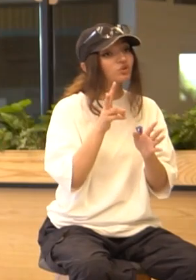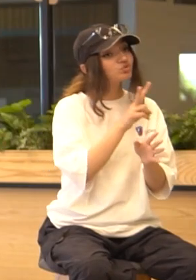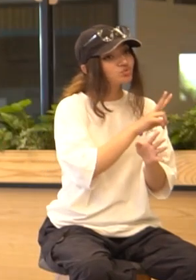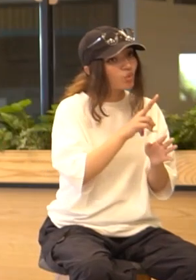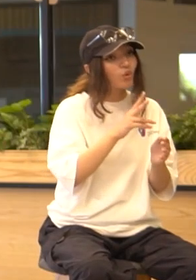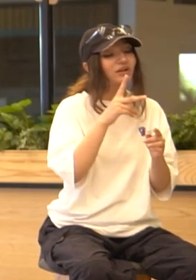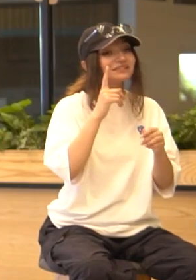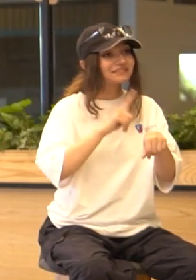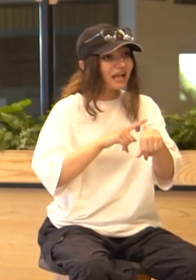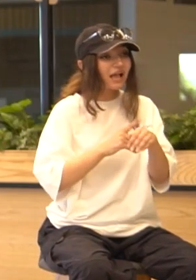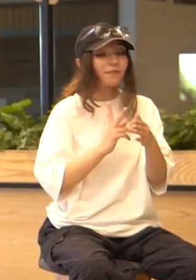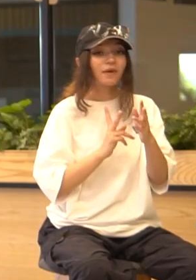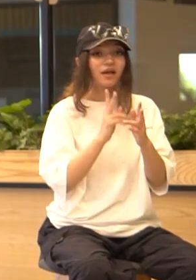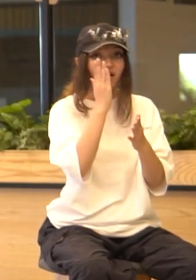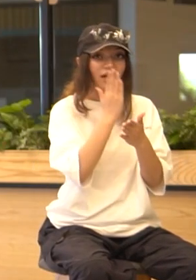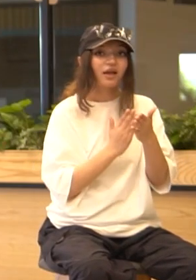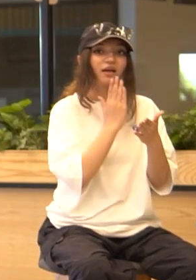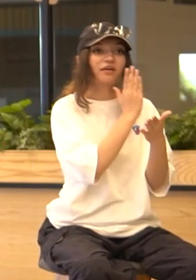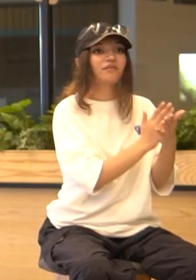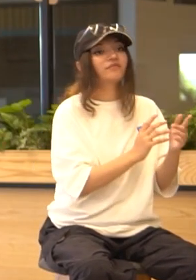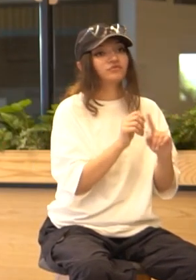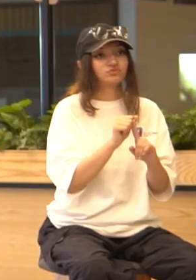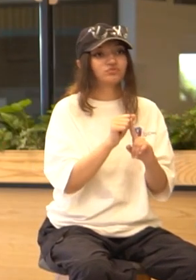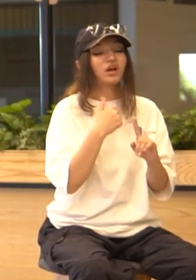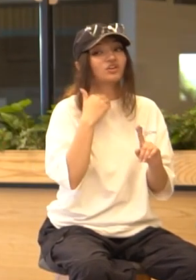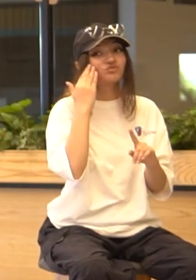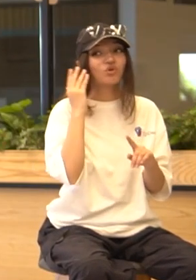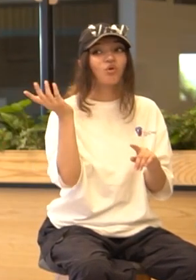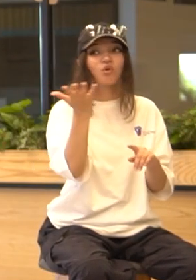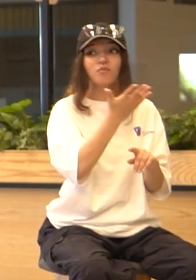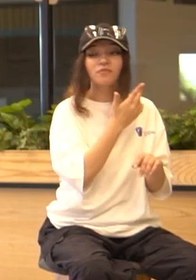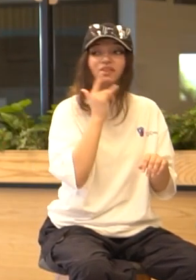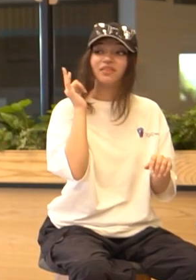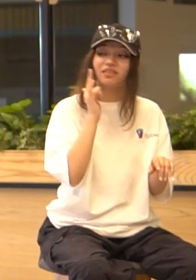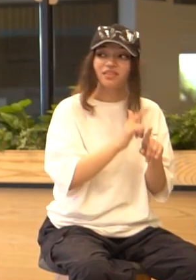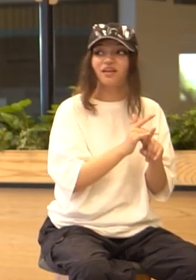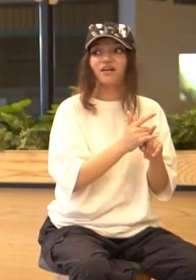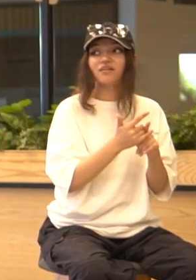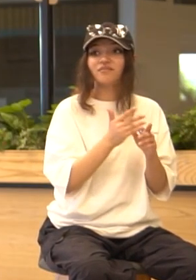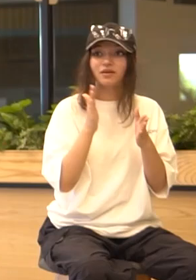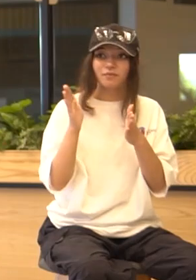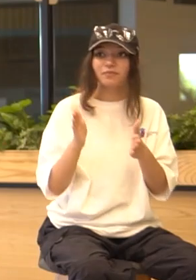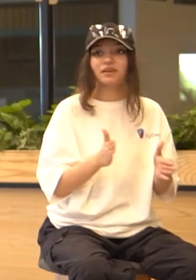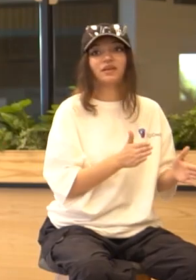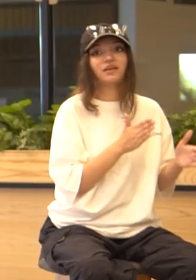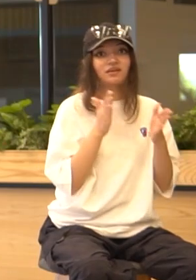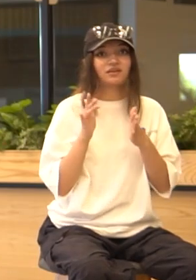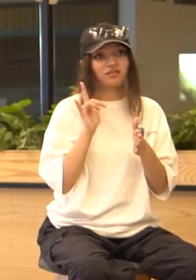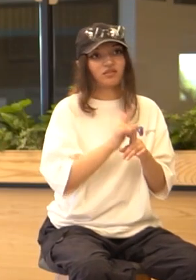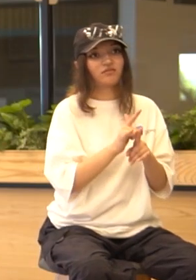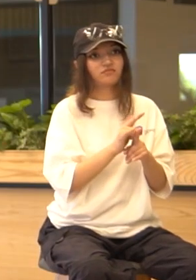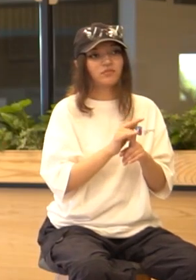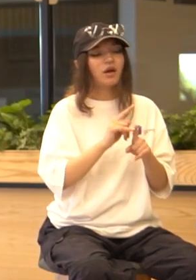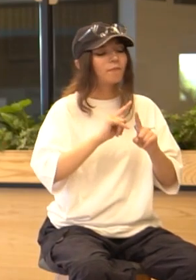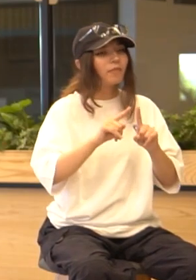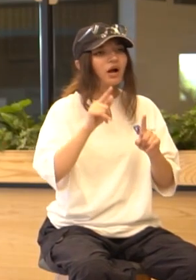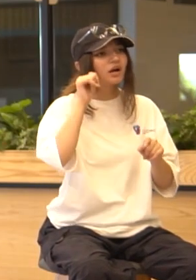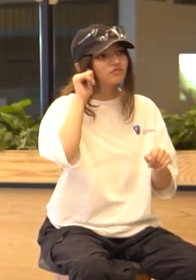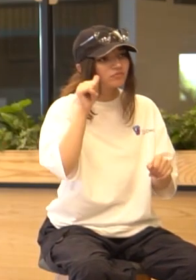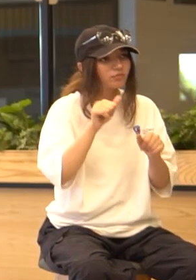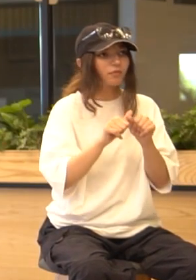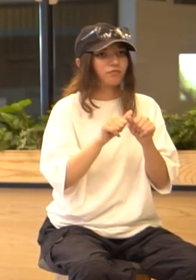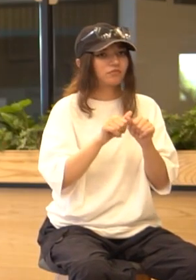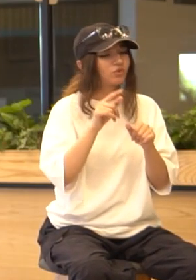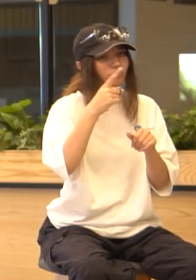as we all love like a good patterns, but what we keep missing out on is pattern is not just repetition.